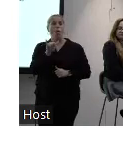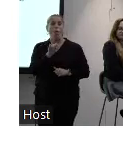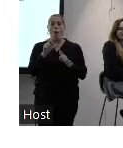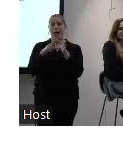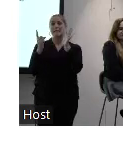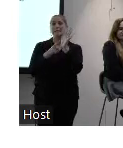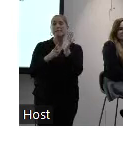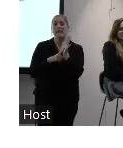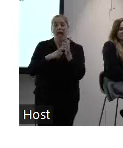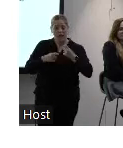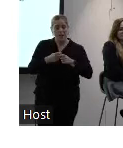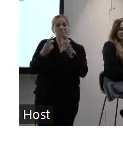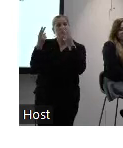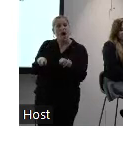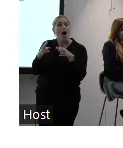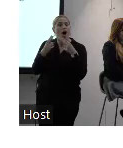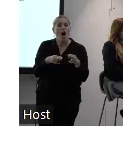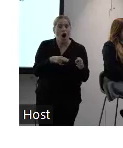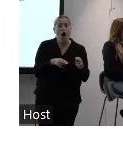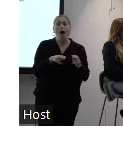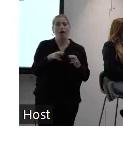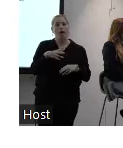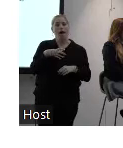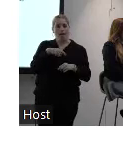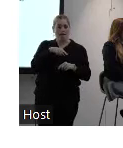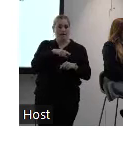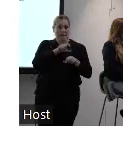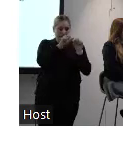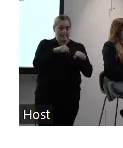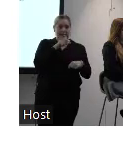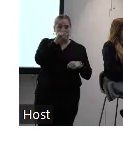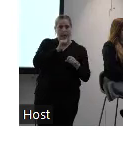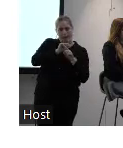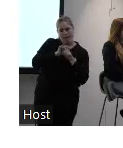that are misshapen and clumped up that shouldn't be there anymore.